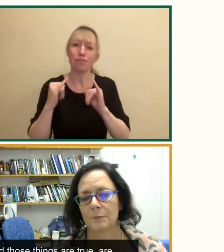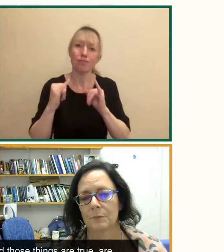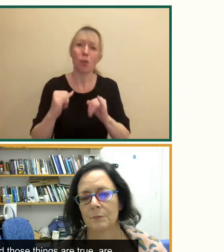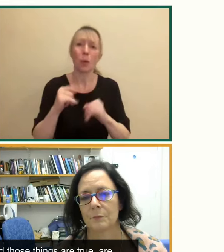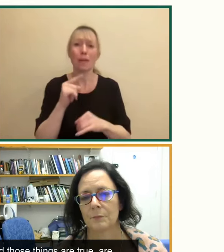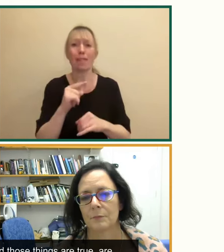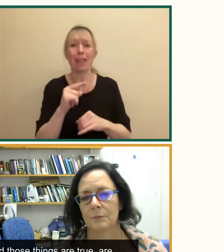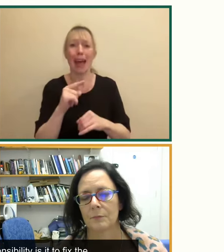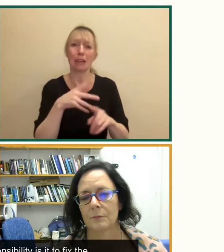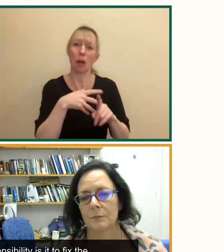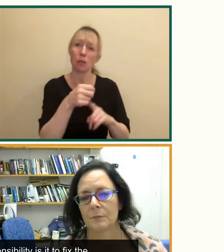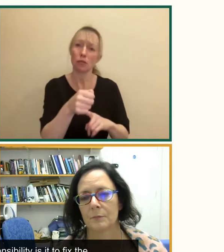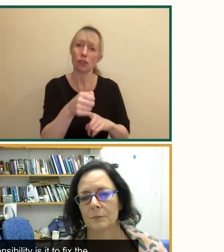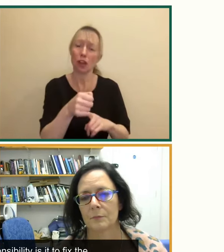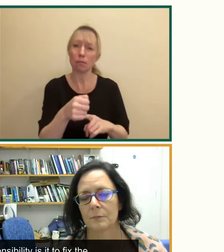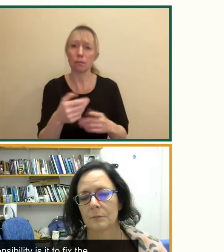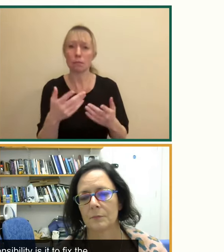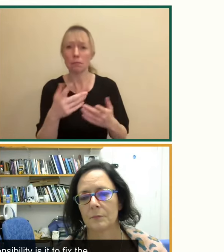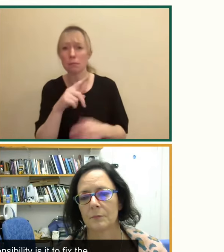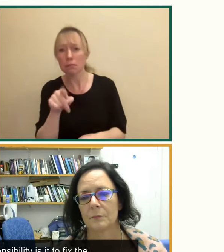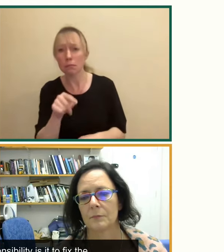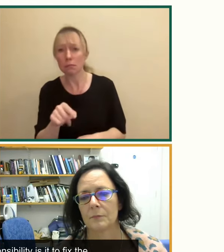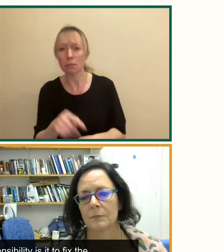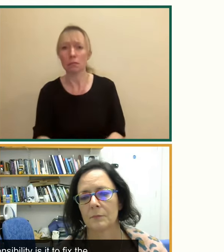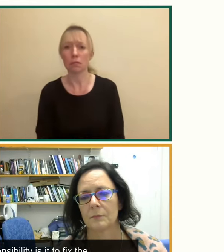culture, so to speak?